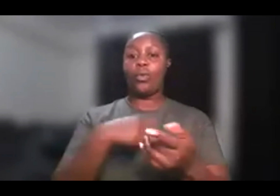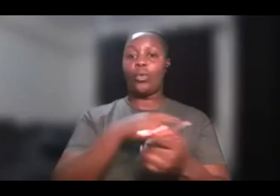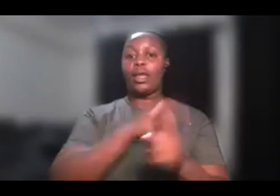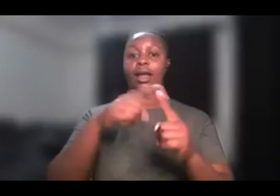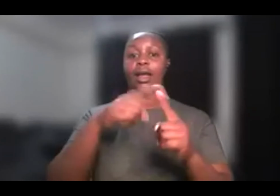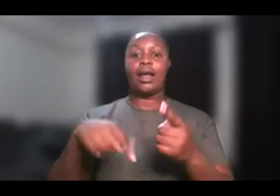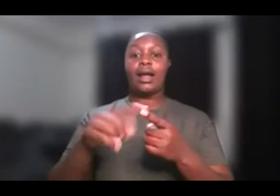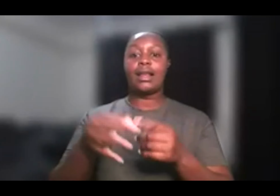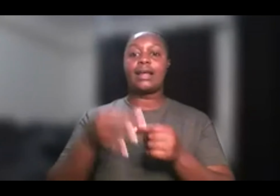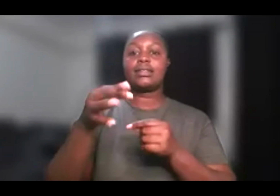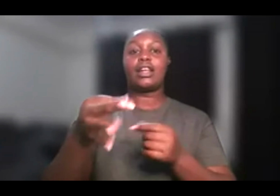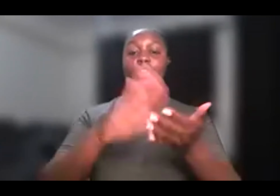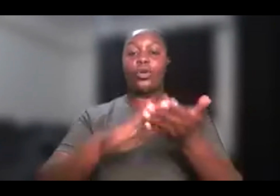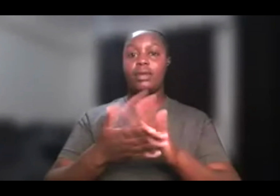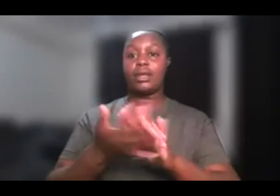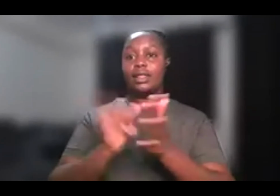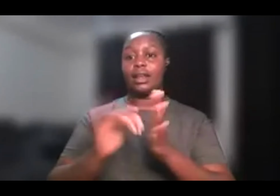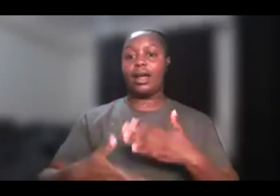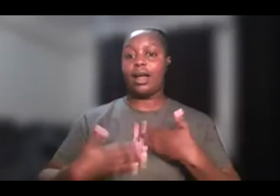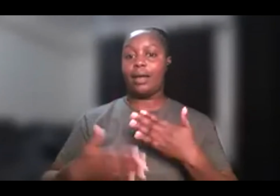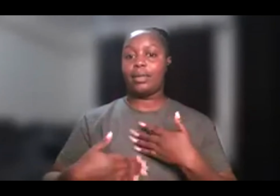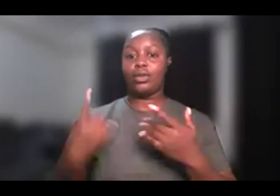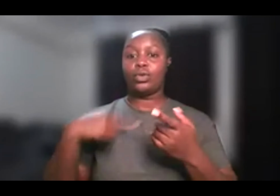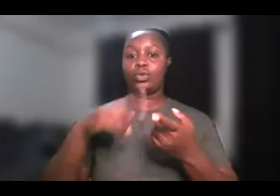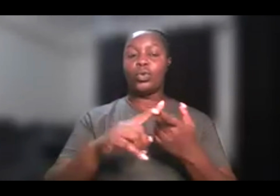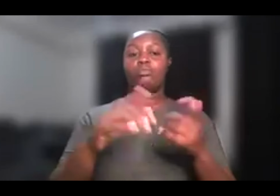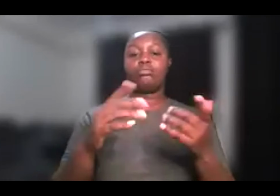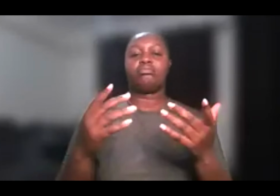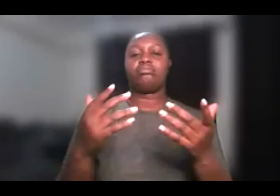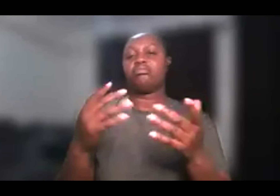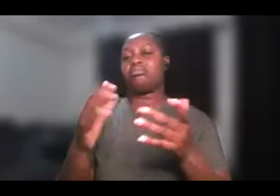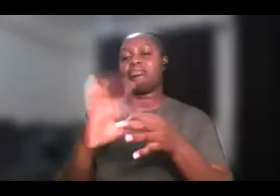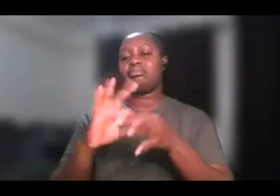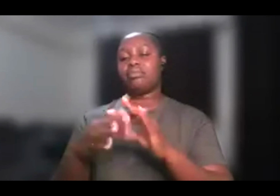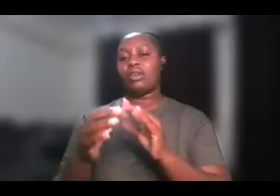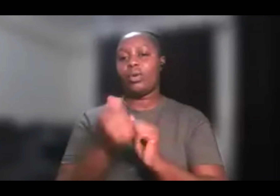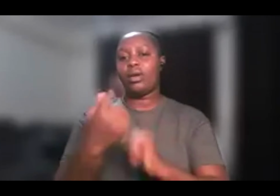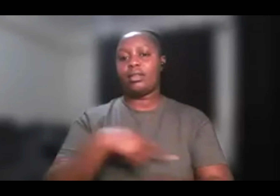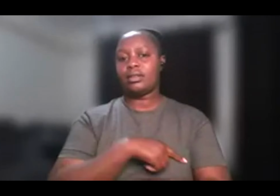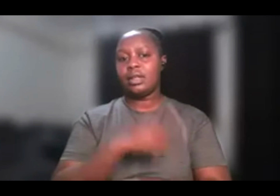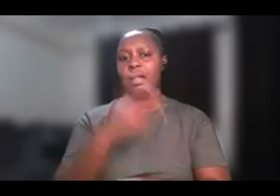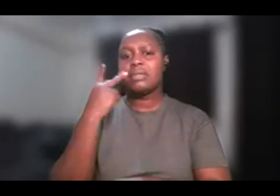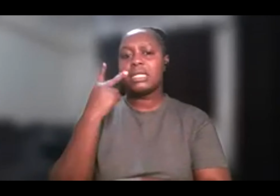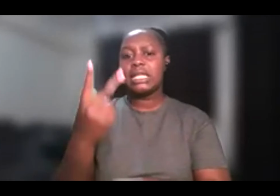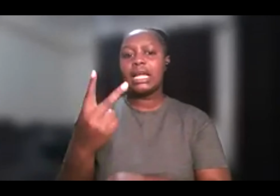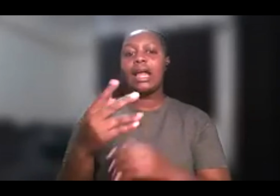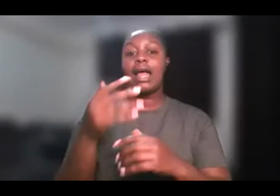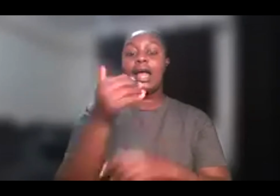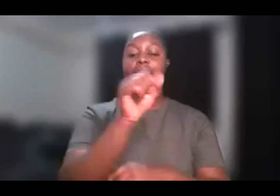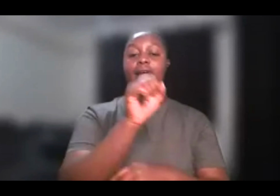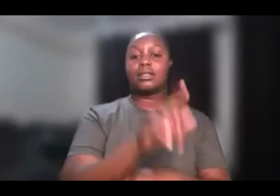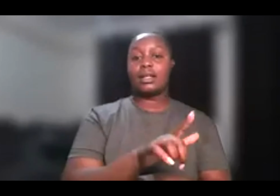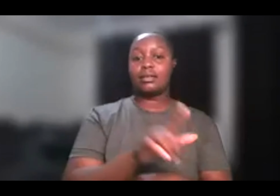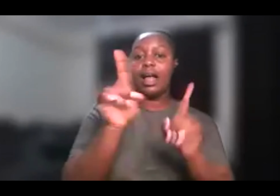happy to pilot with us. In terms of our roadmap, American Sign Language is the first. After that would be British Sign Language, Indian, and then we'll